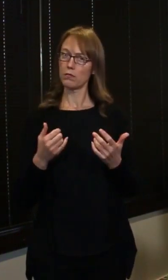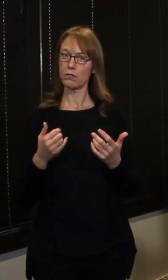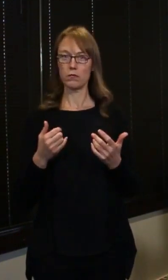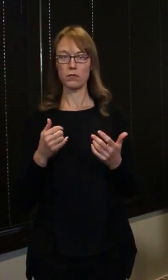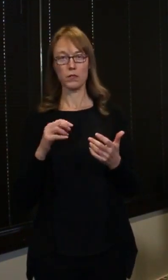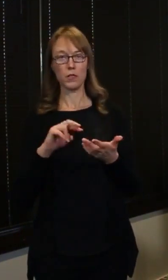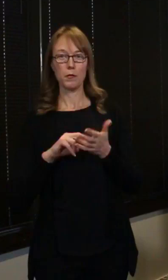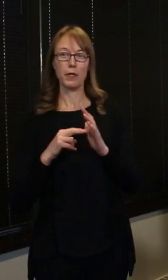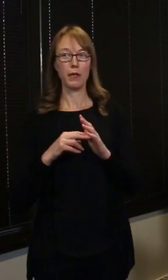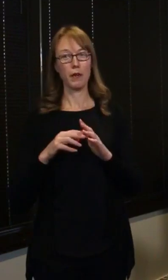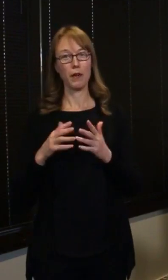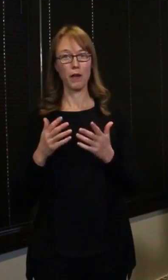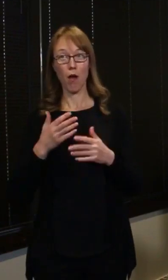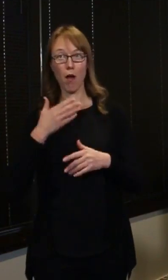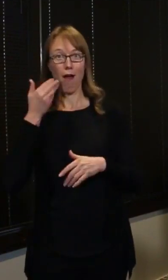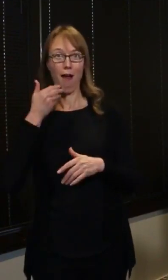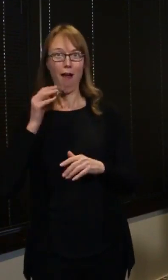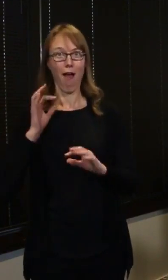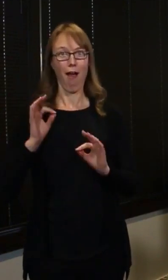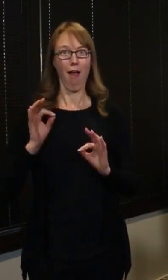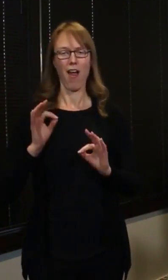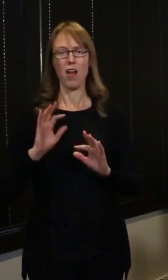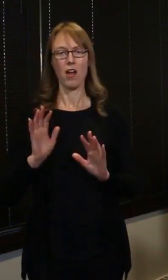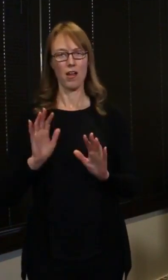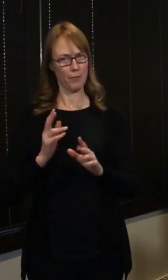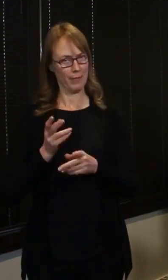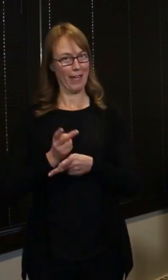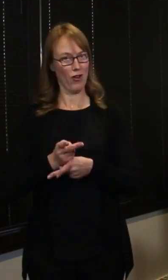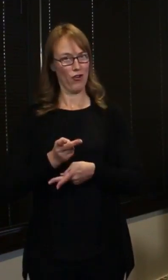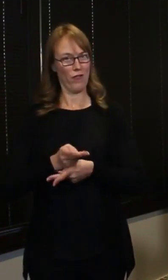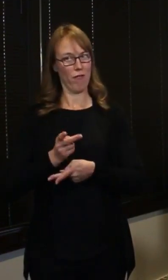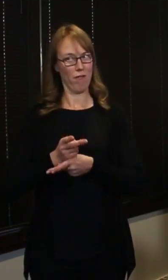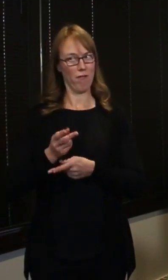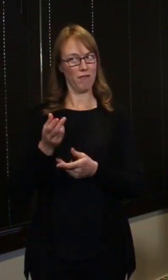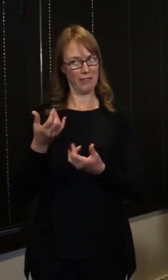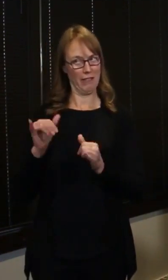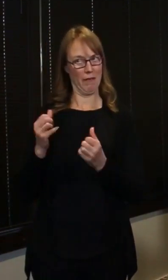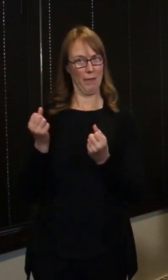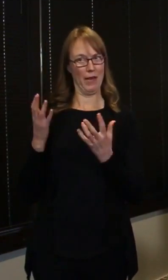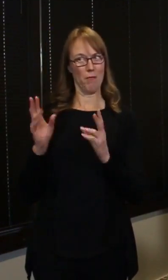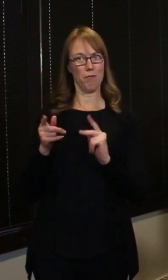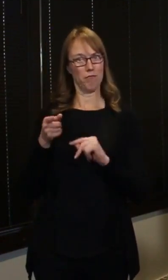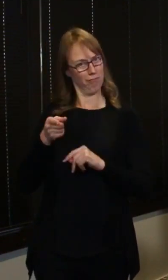so although we're trending in the right direction, we always want to be wary of that.